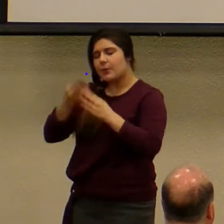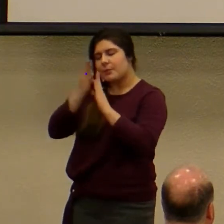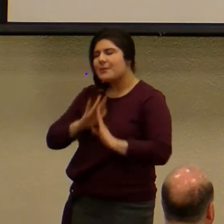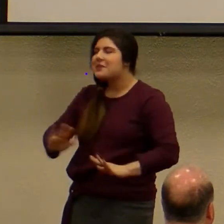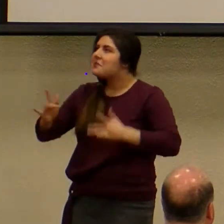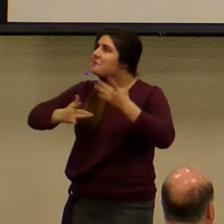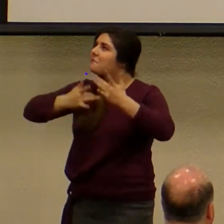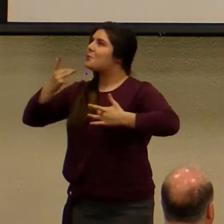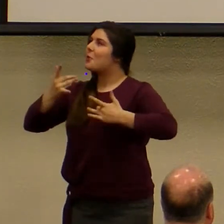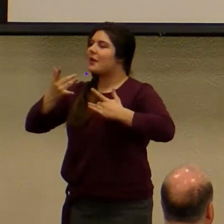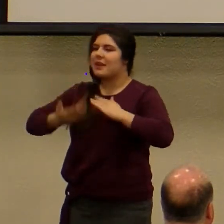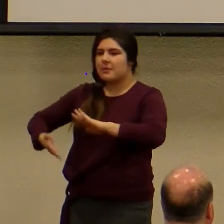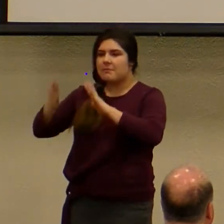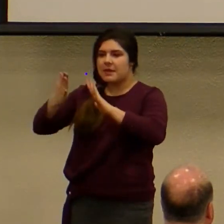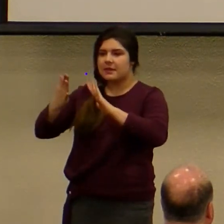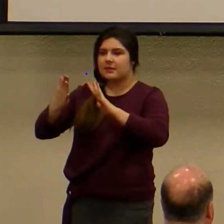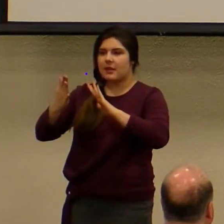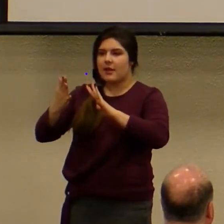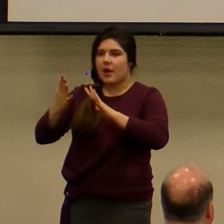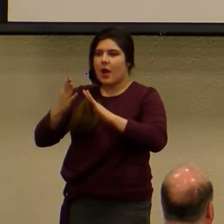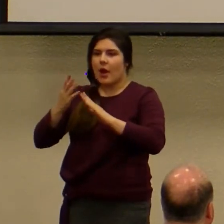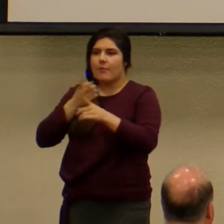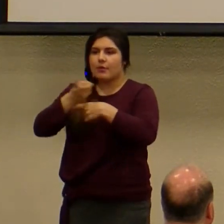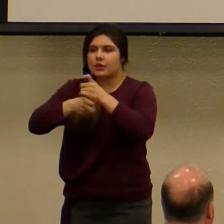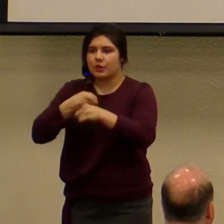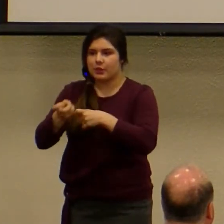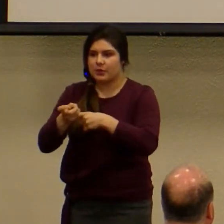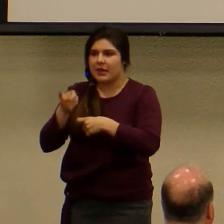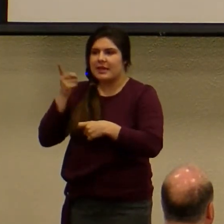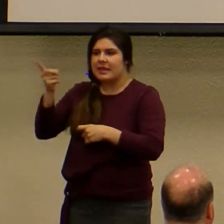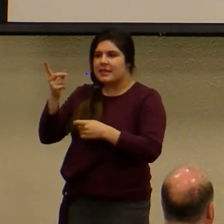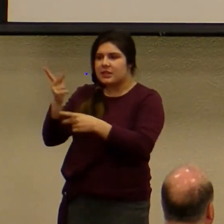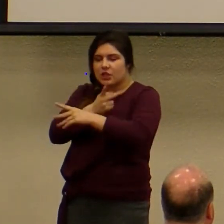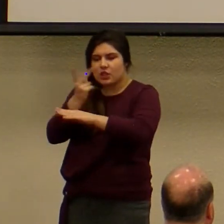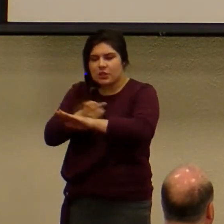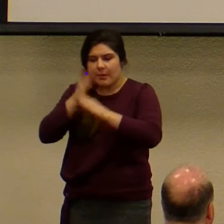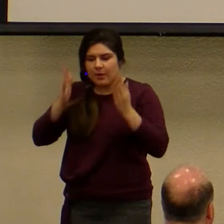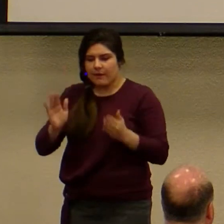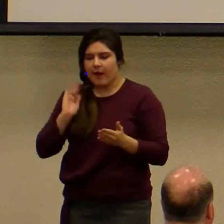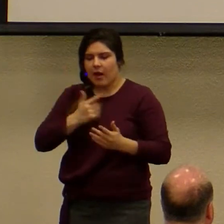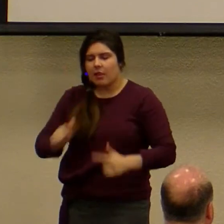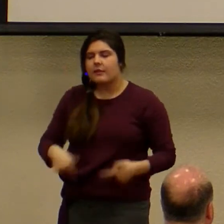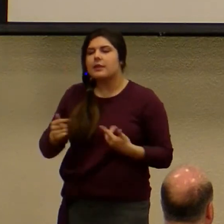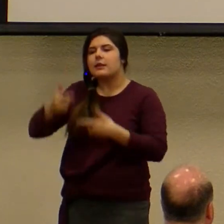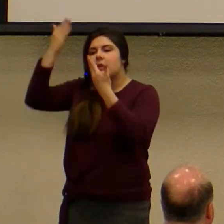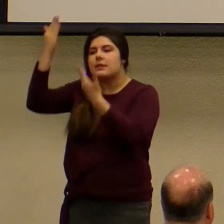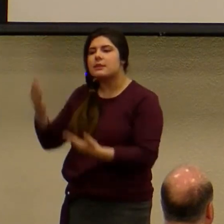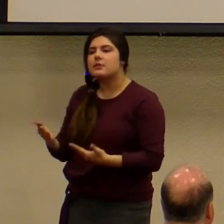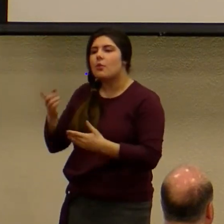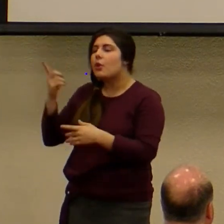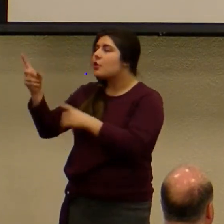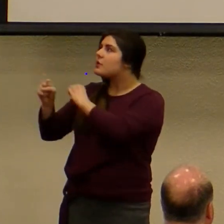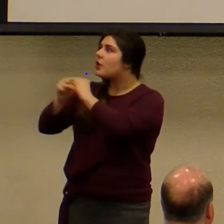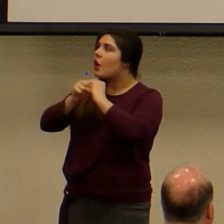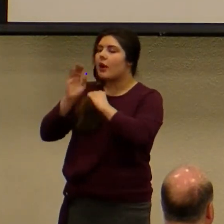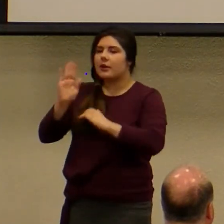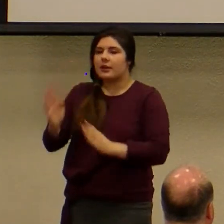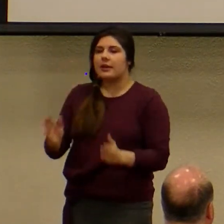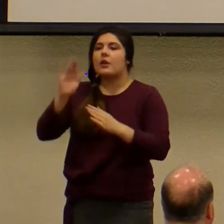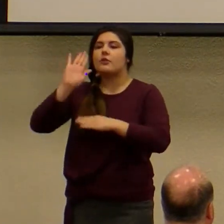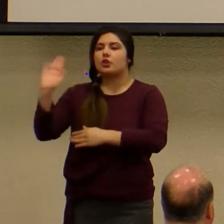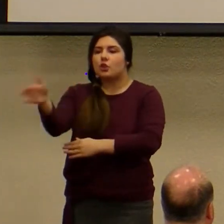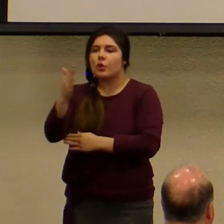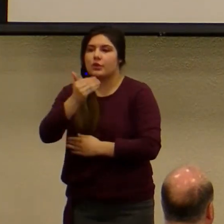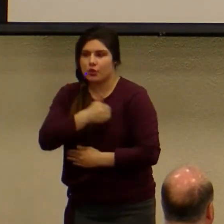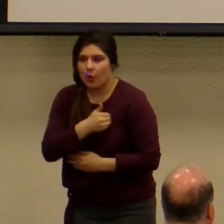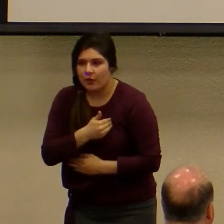joy in the midst of the fire. He is the shepherd of our life. He is the one who is the guardian of your soul. Now, let me